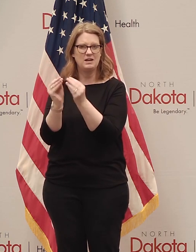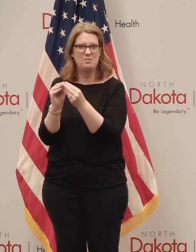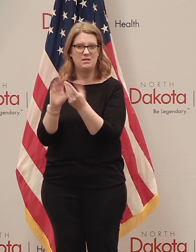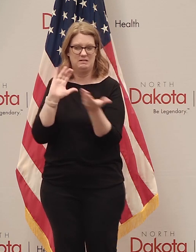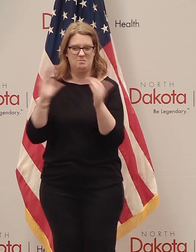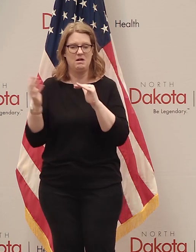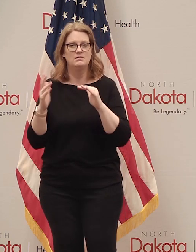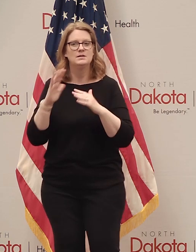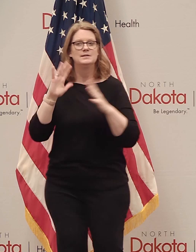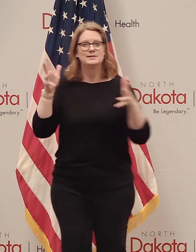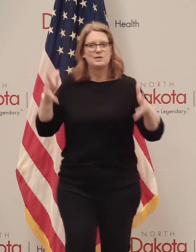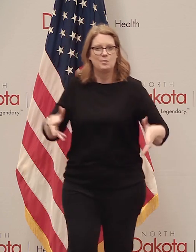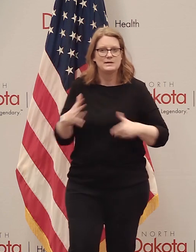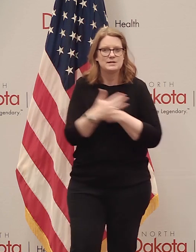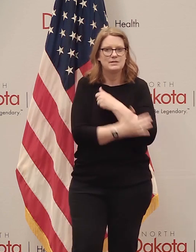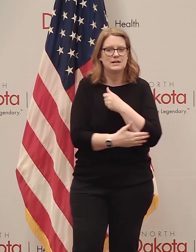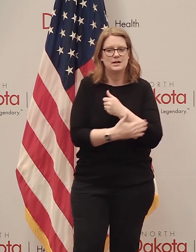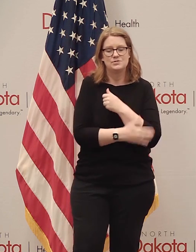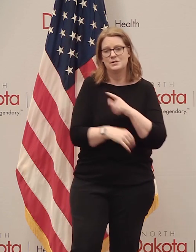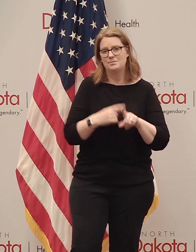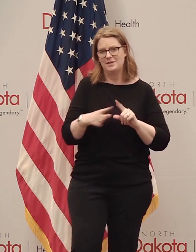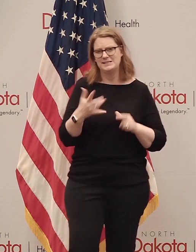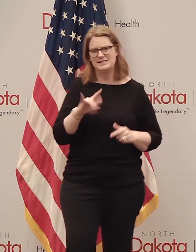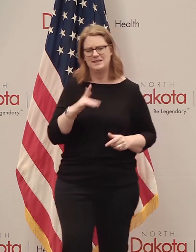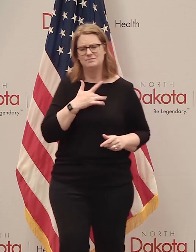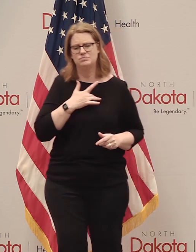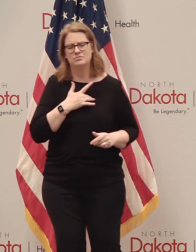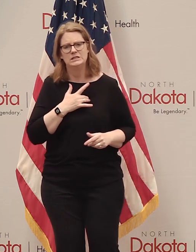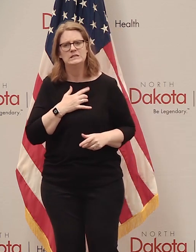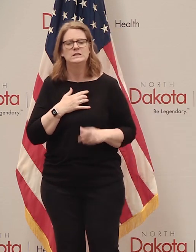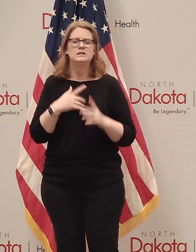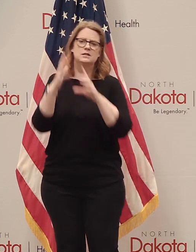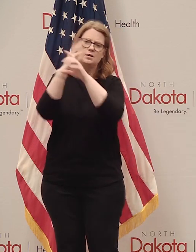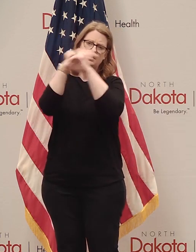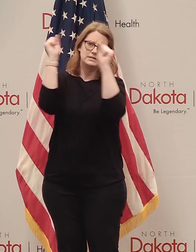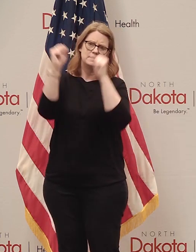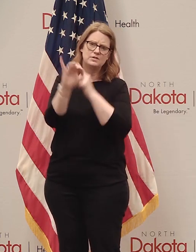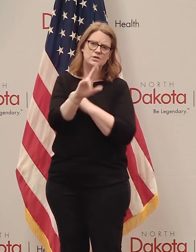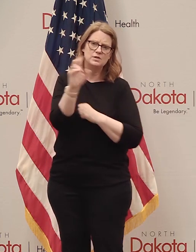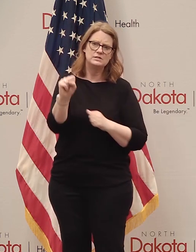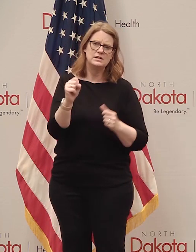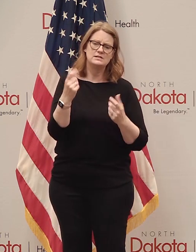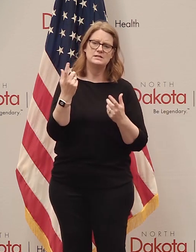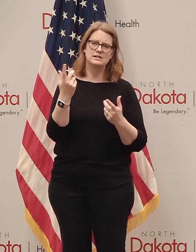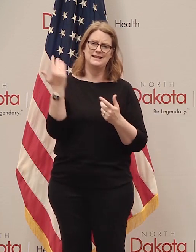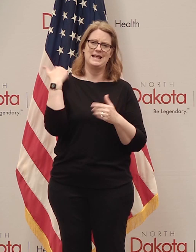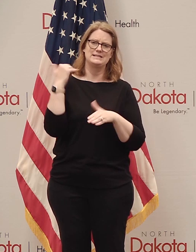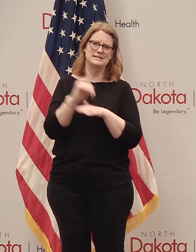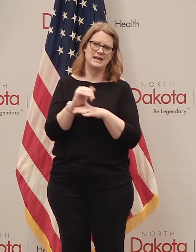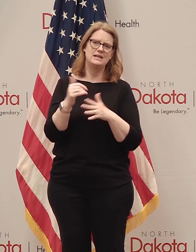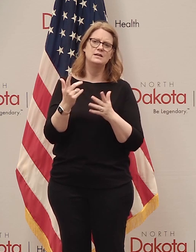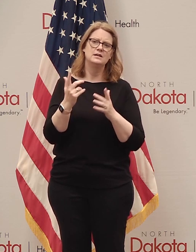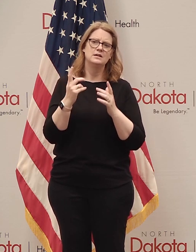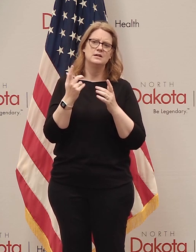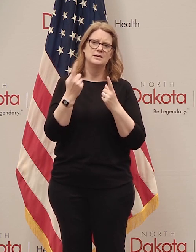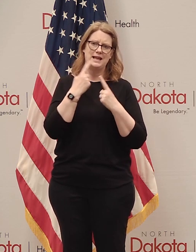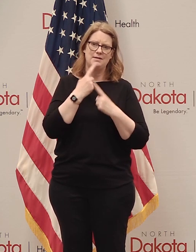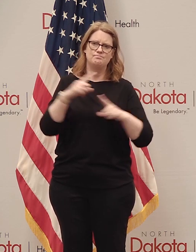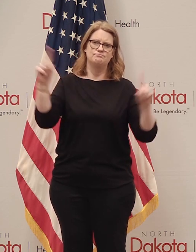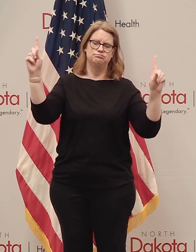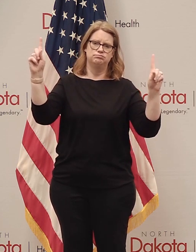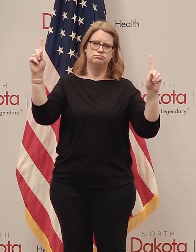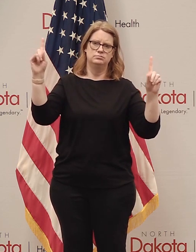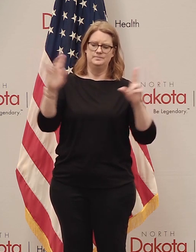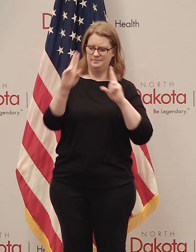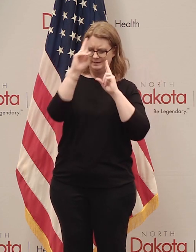this pandemic. The President of the United States issued a proclamation last night in honor of